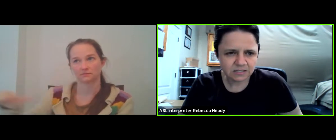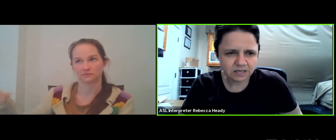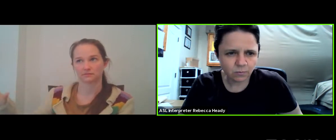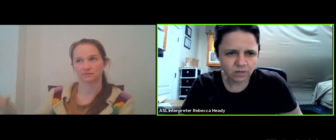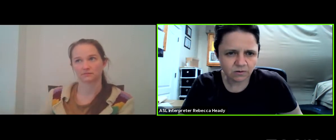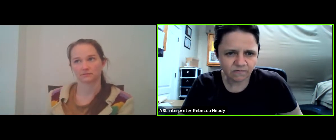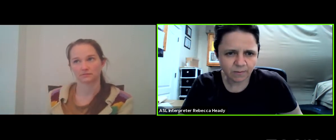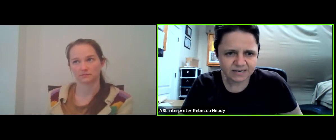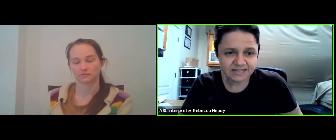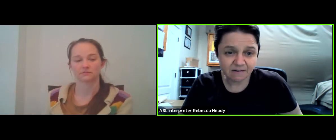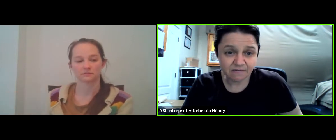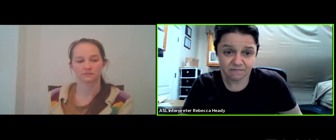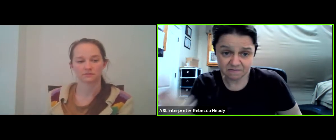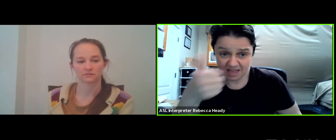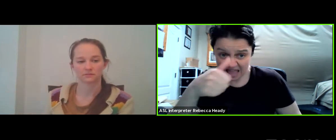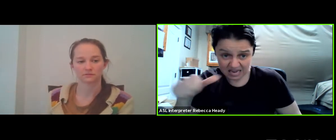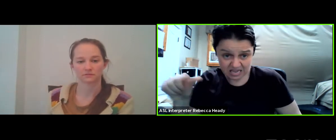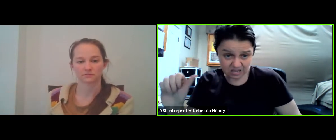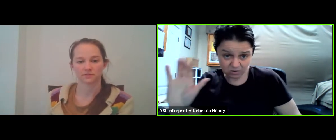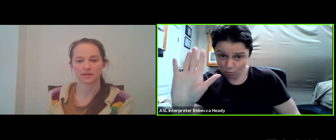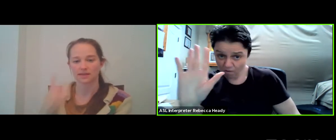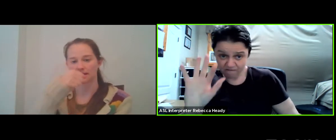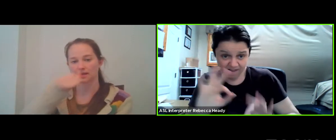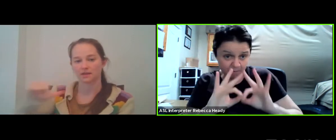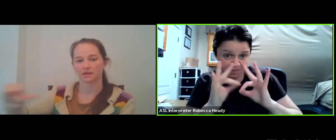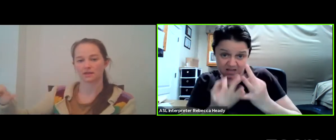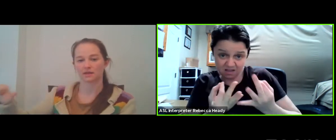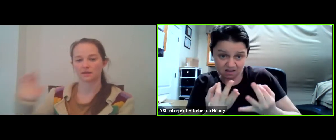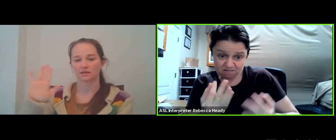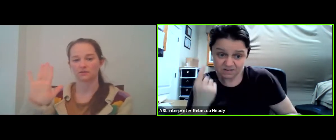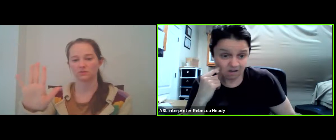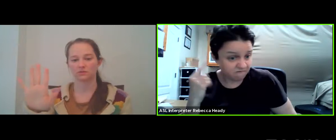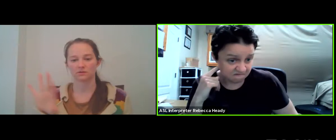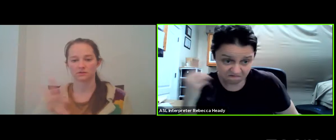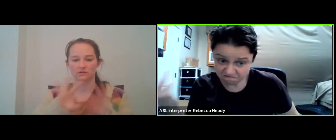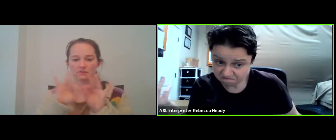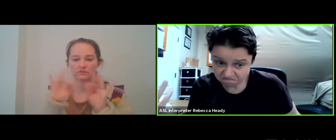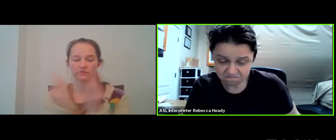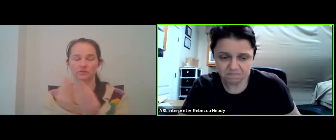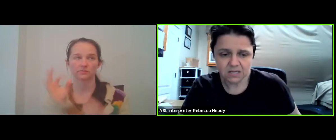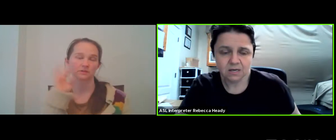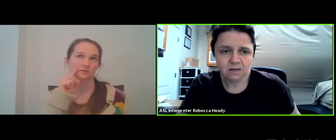because he said, is anyone in your family deaf? Your family deaf?